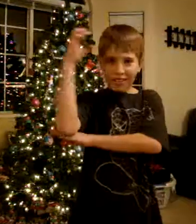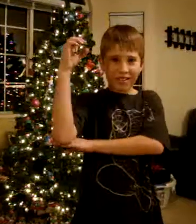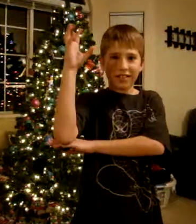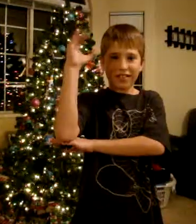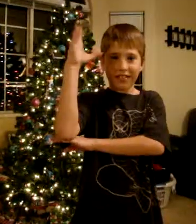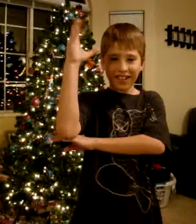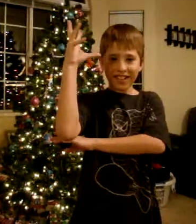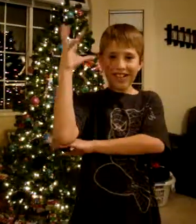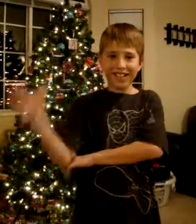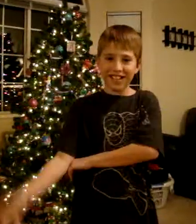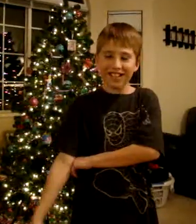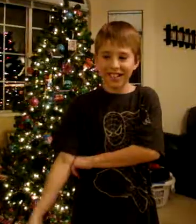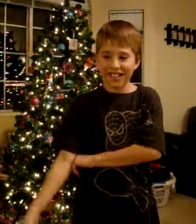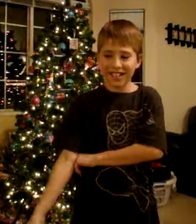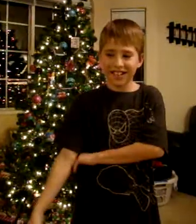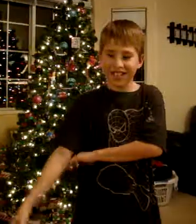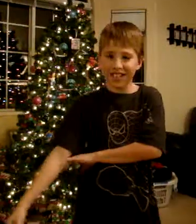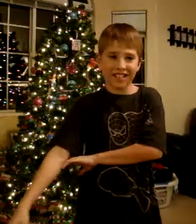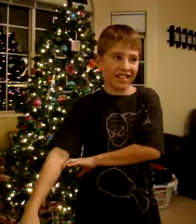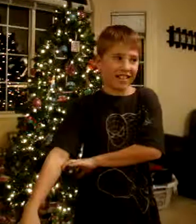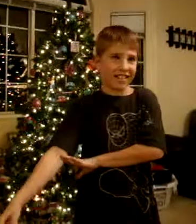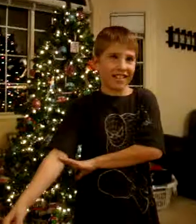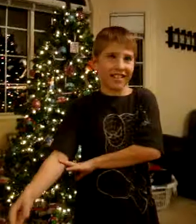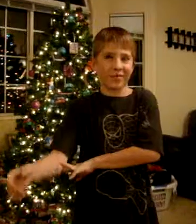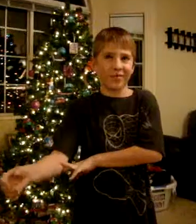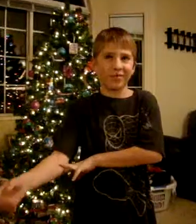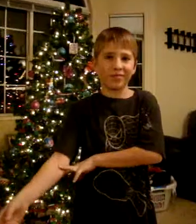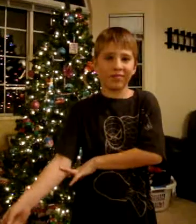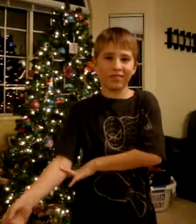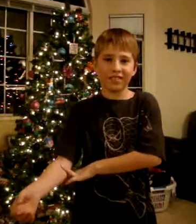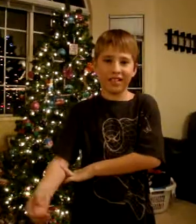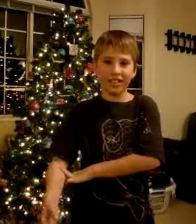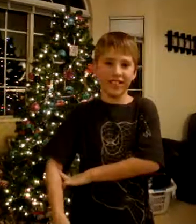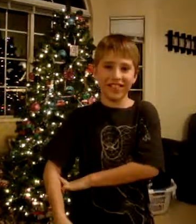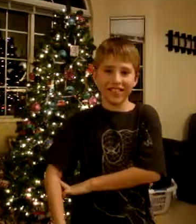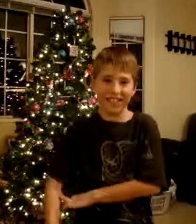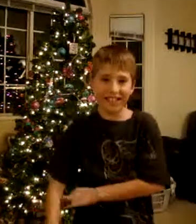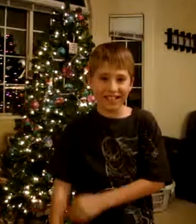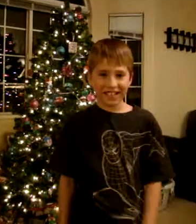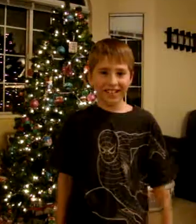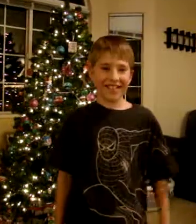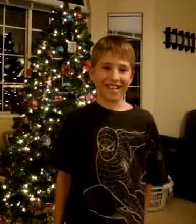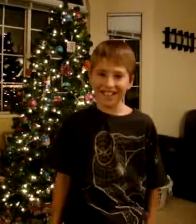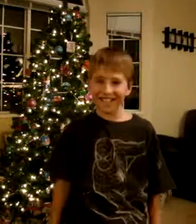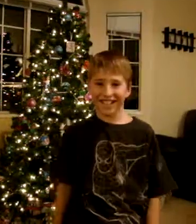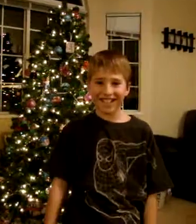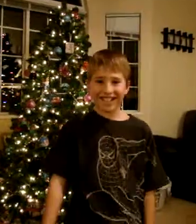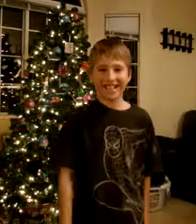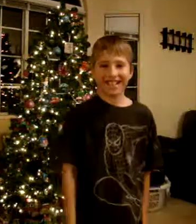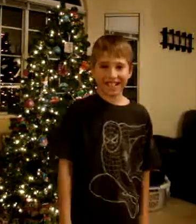Christmas tree. Very good. Alright, bud. Love you. Love you. Do you like learning sign language? Yes. You remember how to say